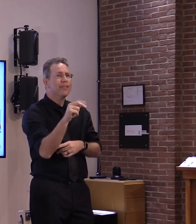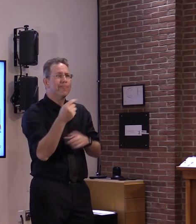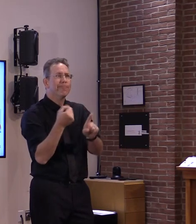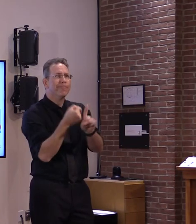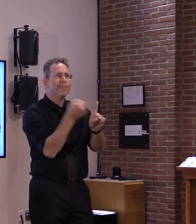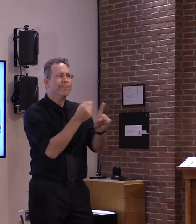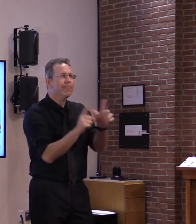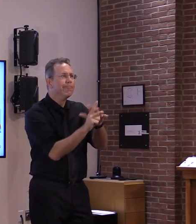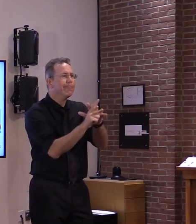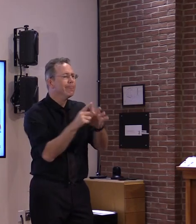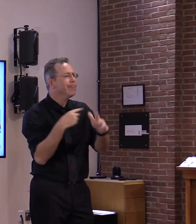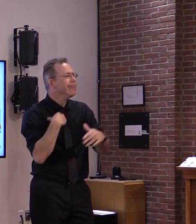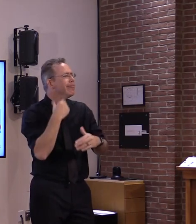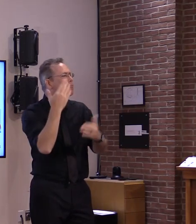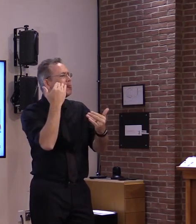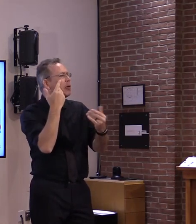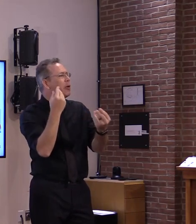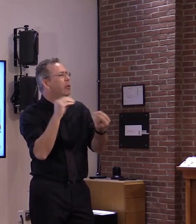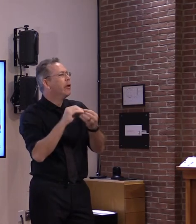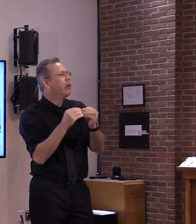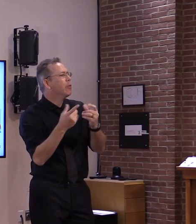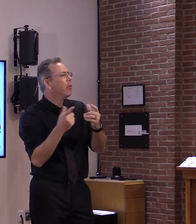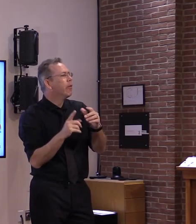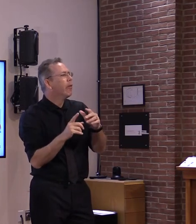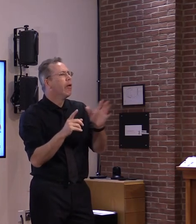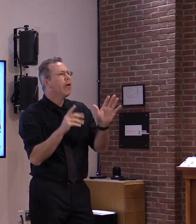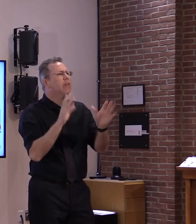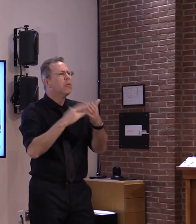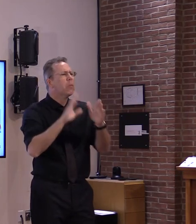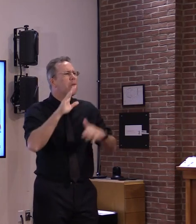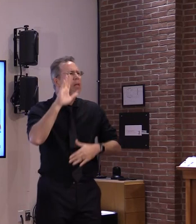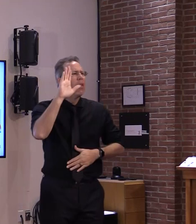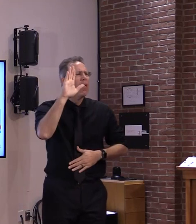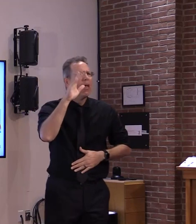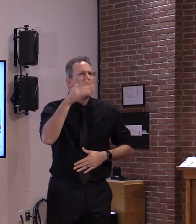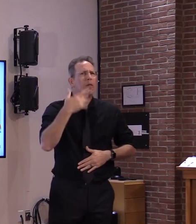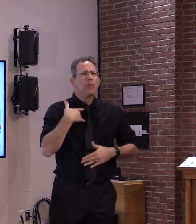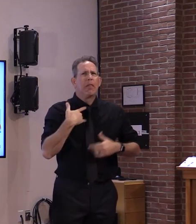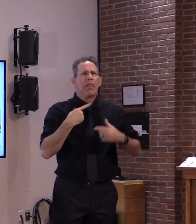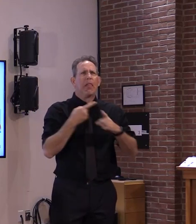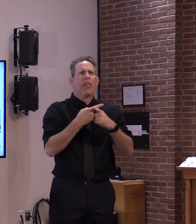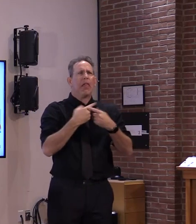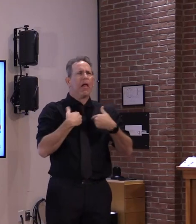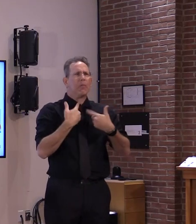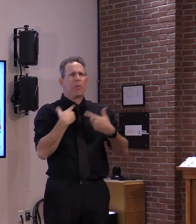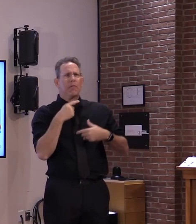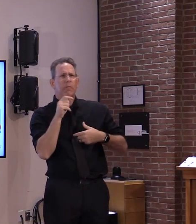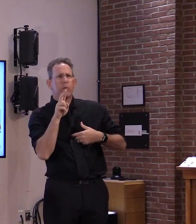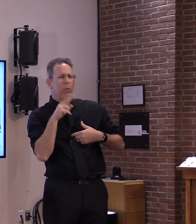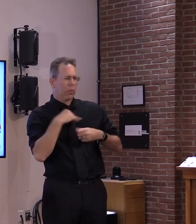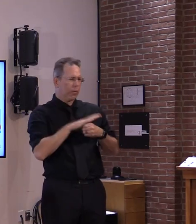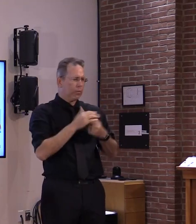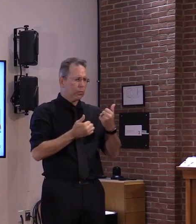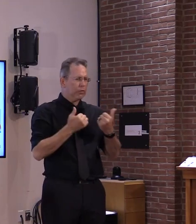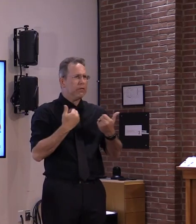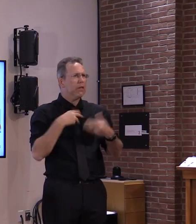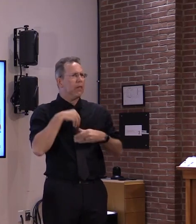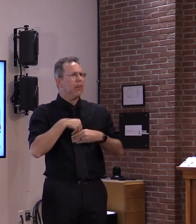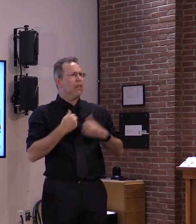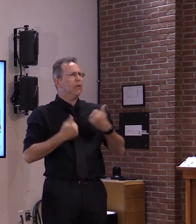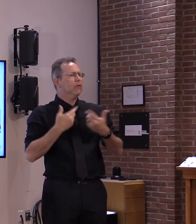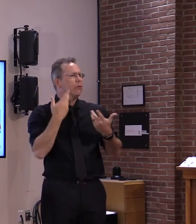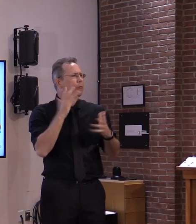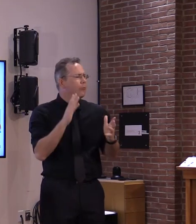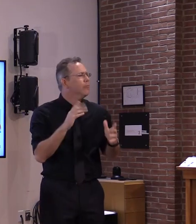expected increase in those cases and those symptoms. But hopefully, again, because of masking, the